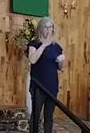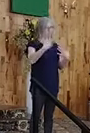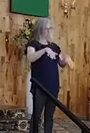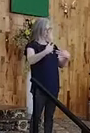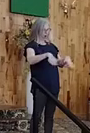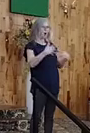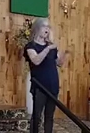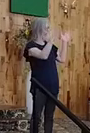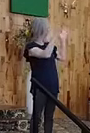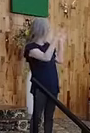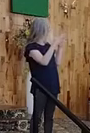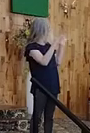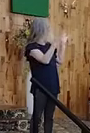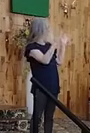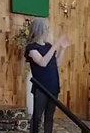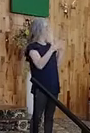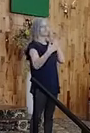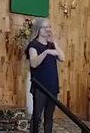mark.